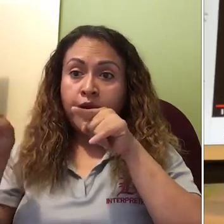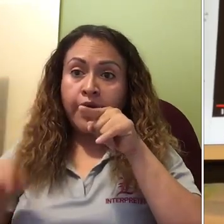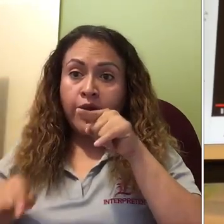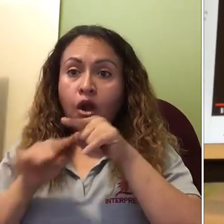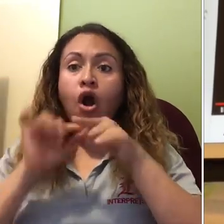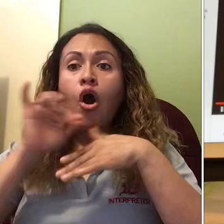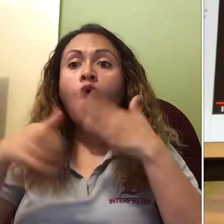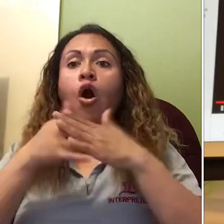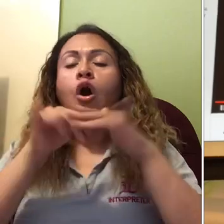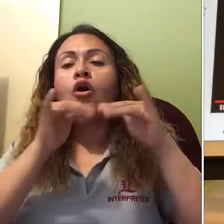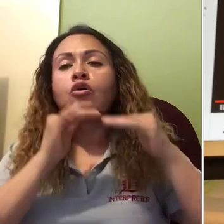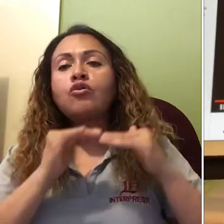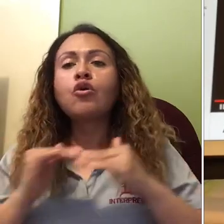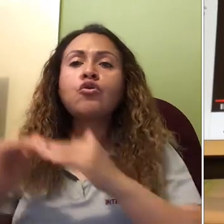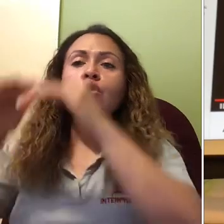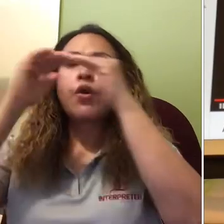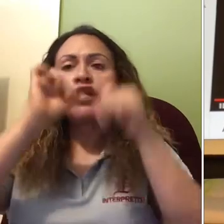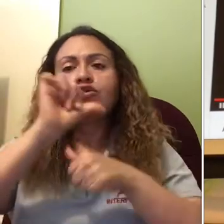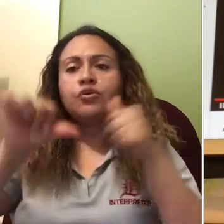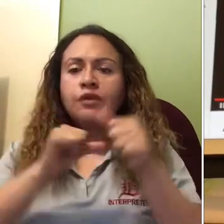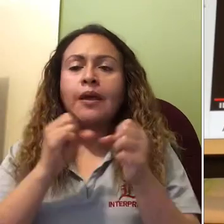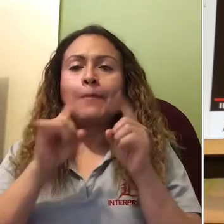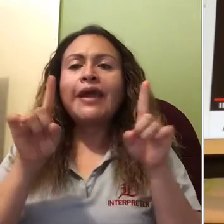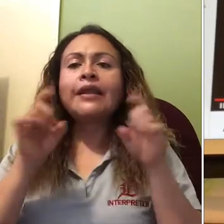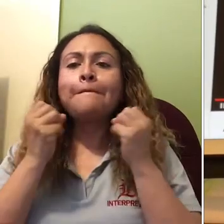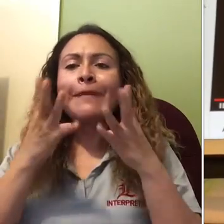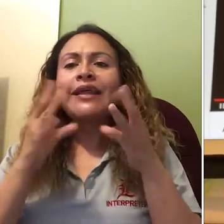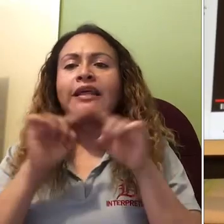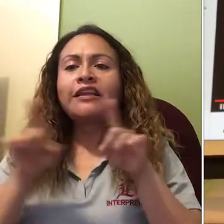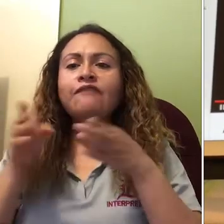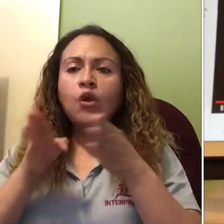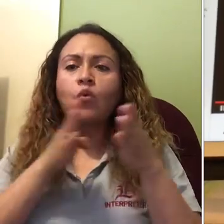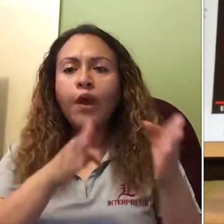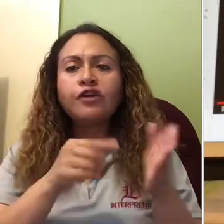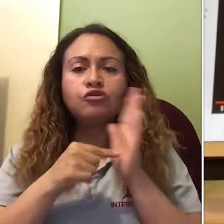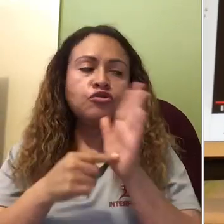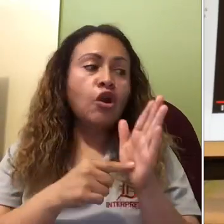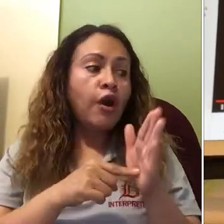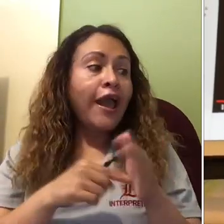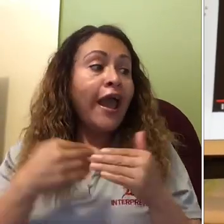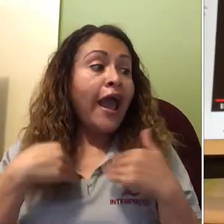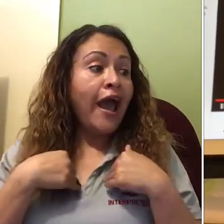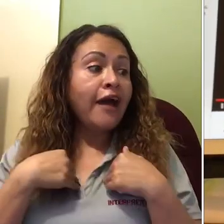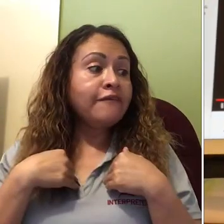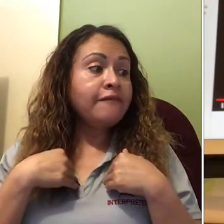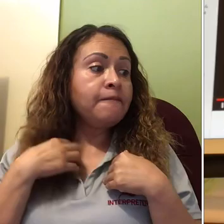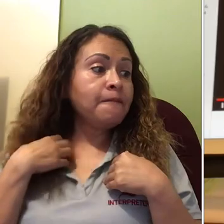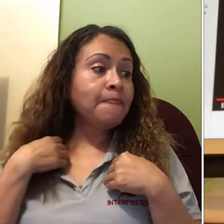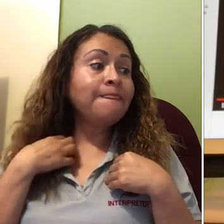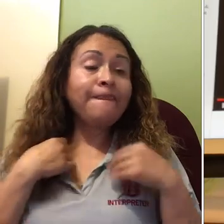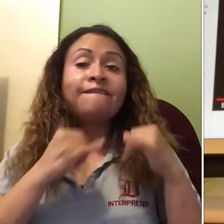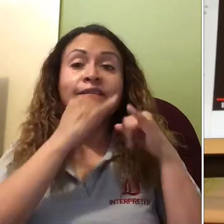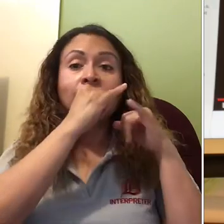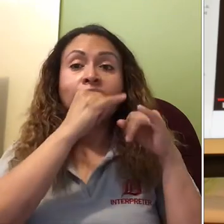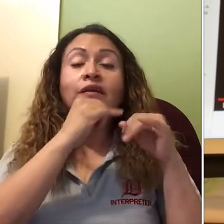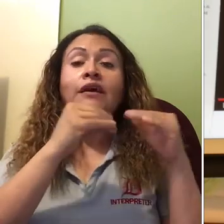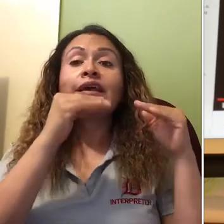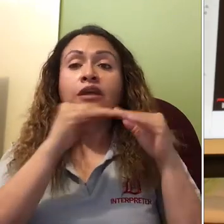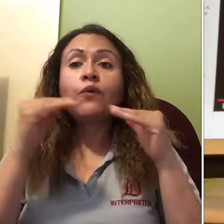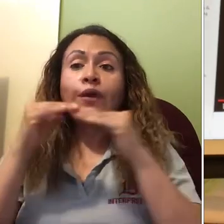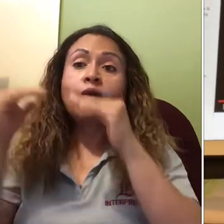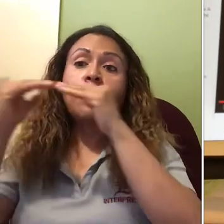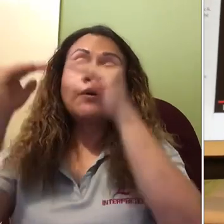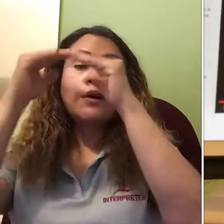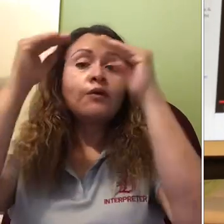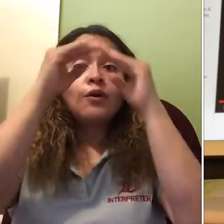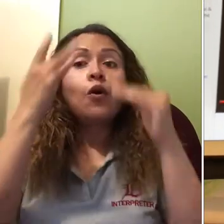congruent to each other. And there's multiple ways that we could show it, but the easiest way is, look, they have 2 sides. All of them have this side and this side be congruent to each other because G